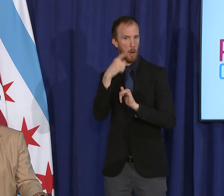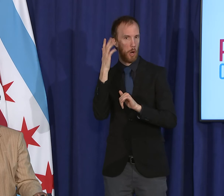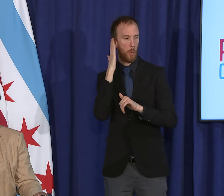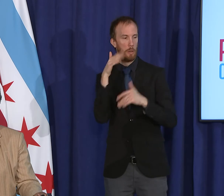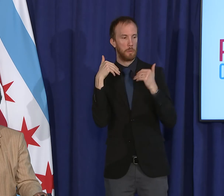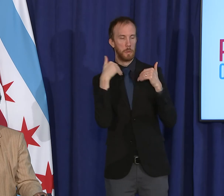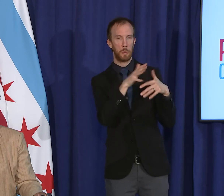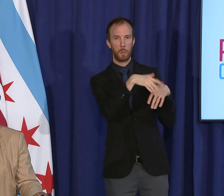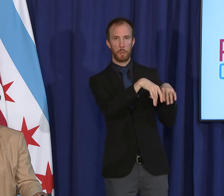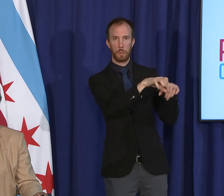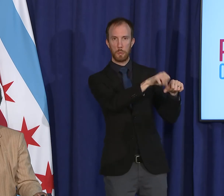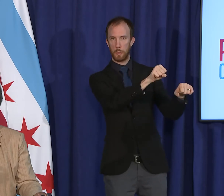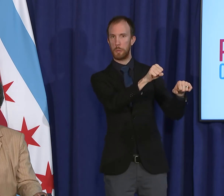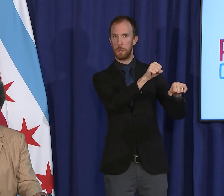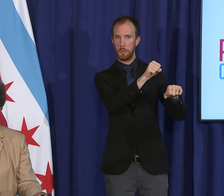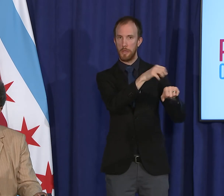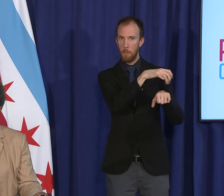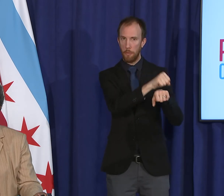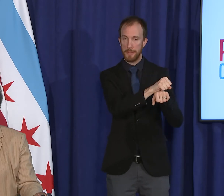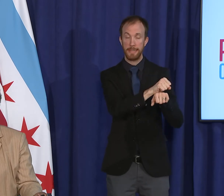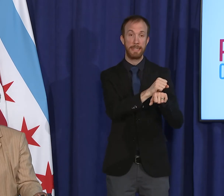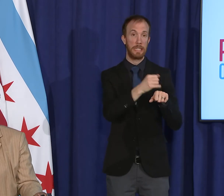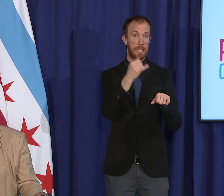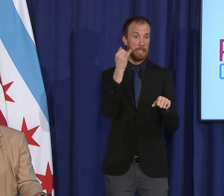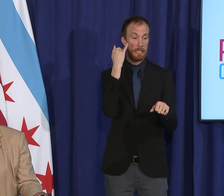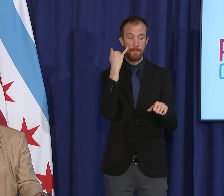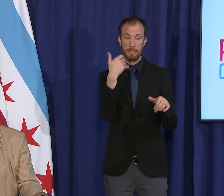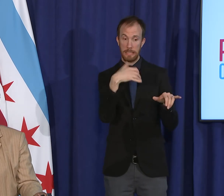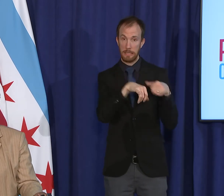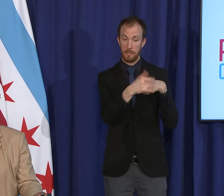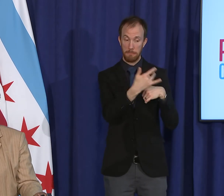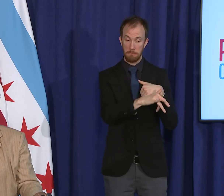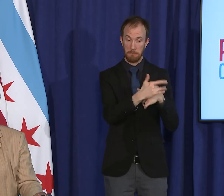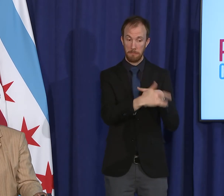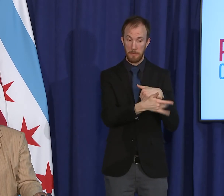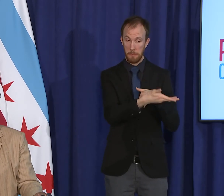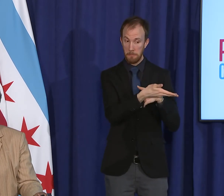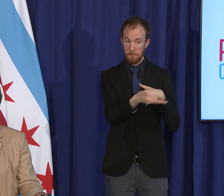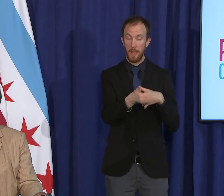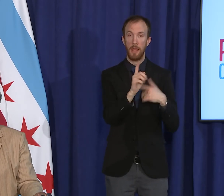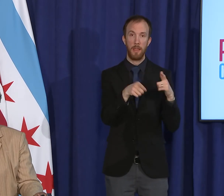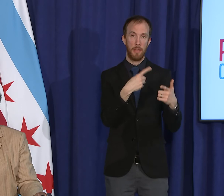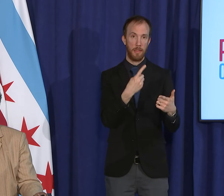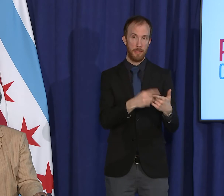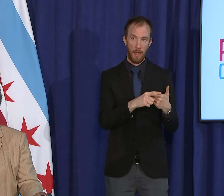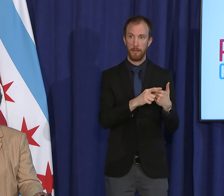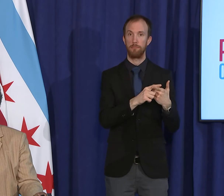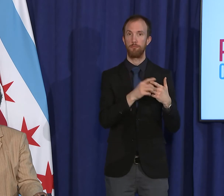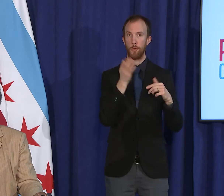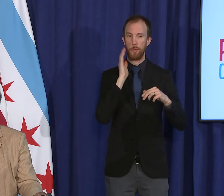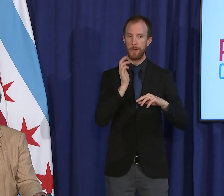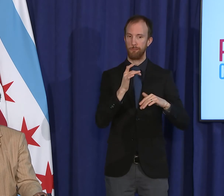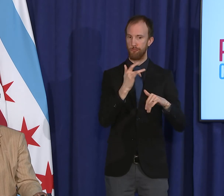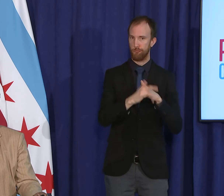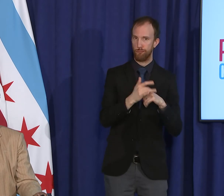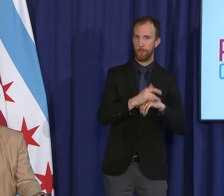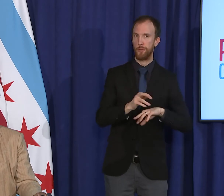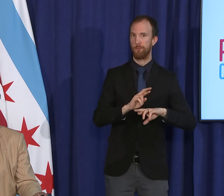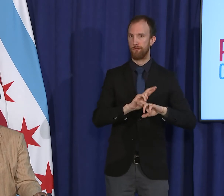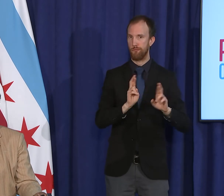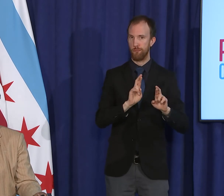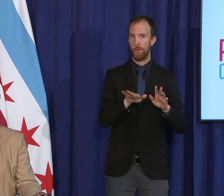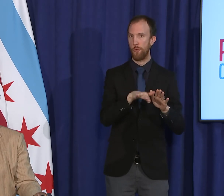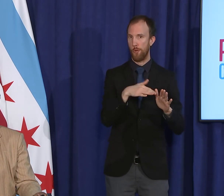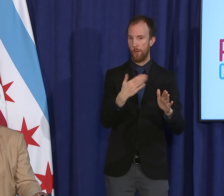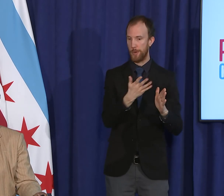older. In the event that that's not the case, then the appointment portal will open for others. After Sunday. Correct.